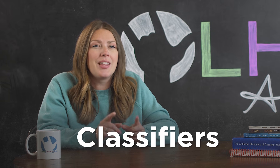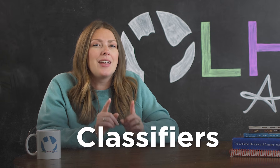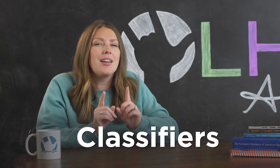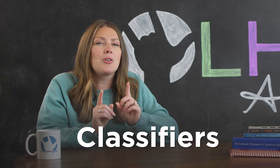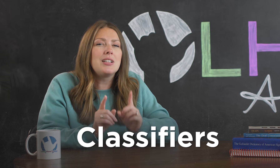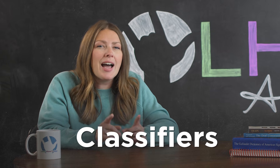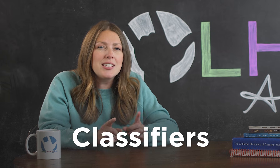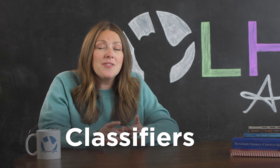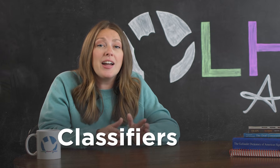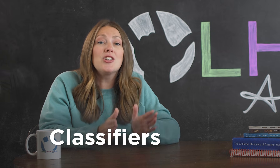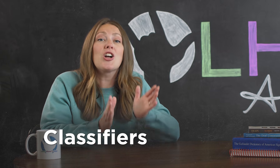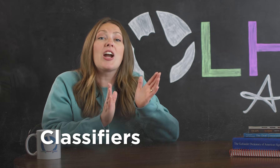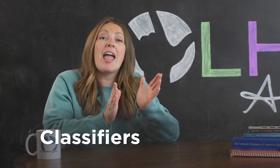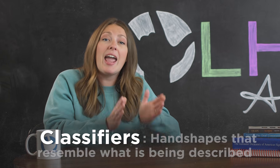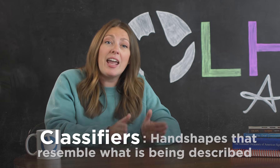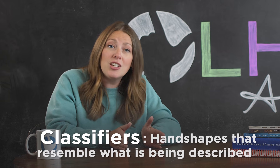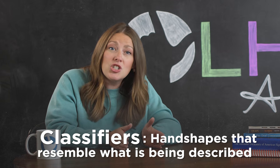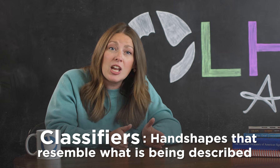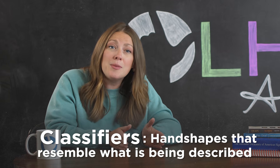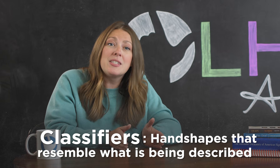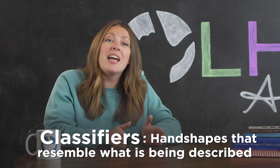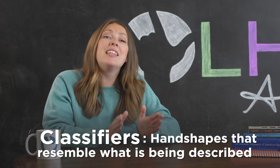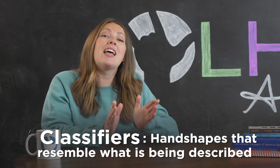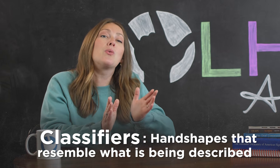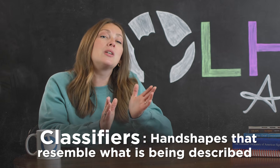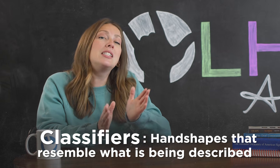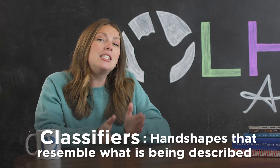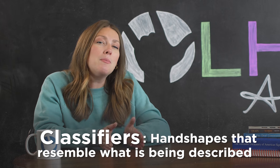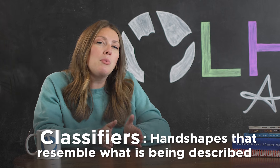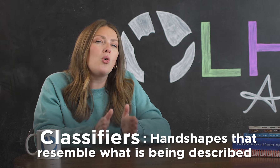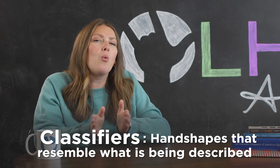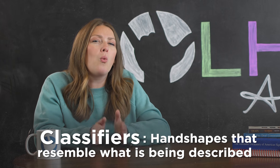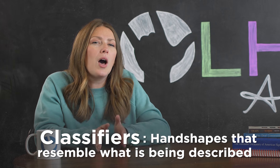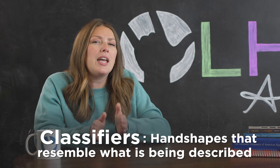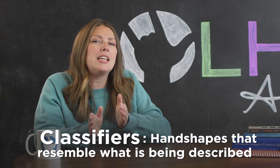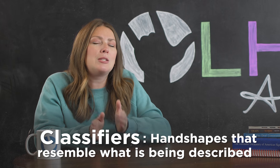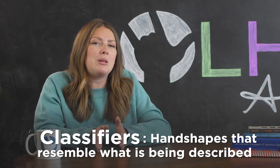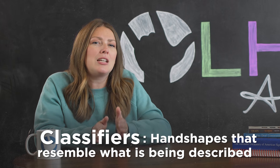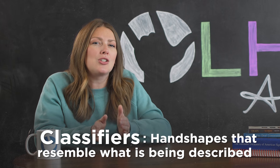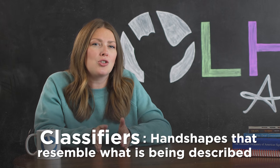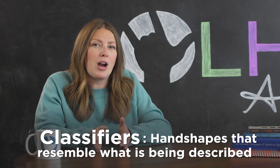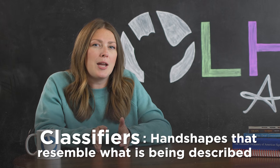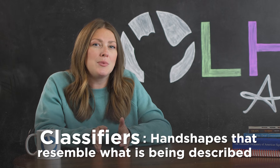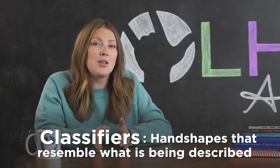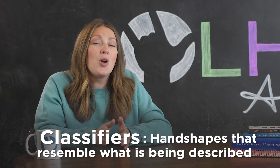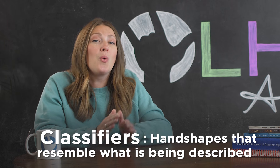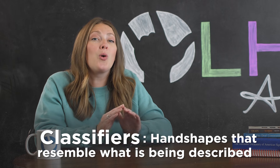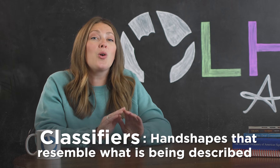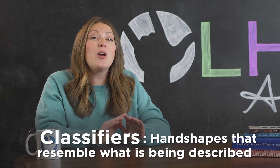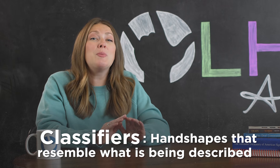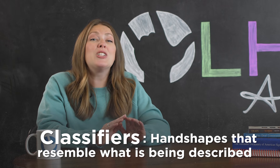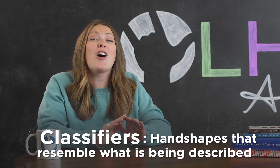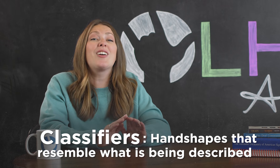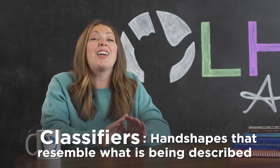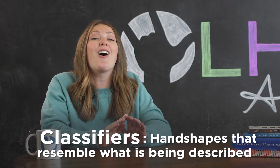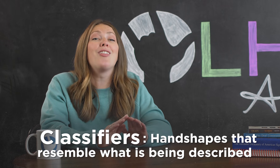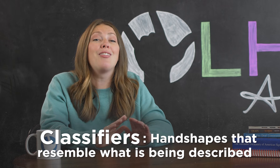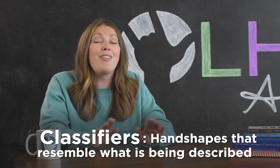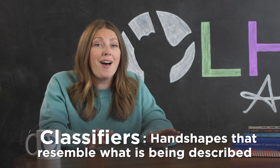Now, classifiers are hand shapes that resemble what is being described. We're going to be talking a lot